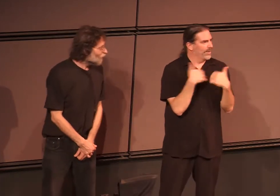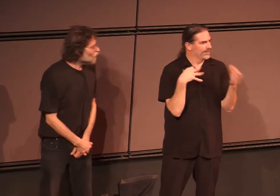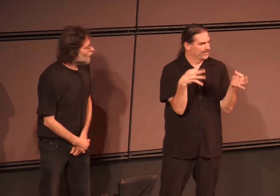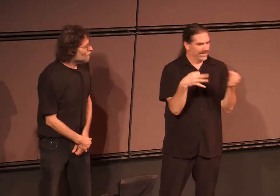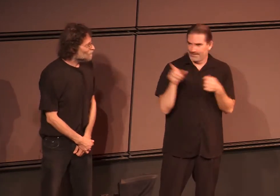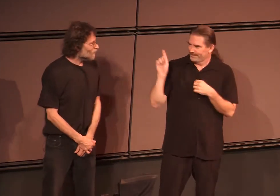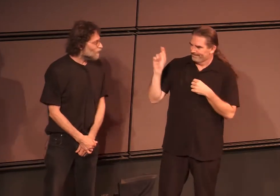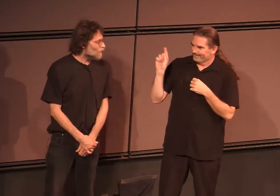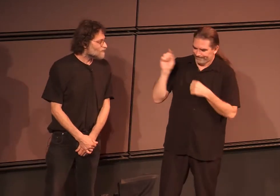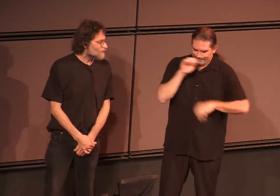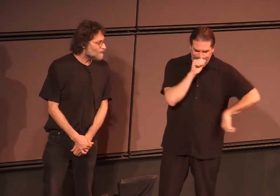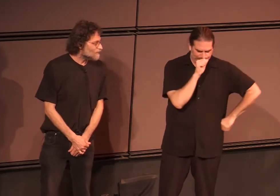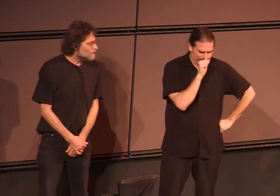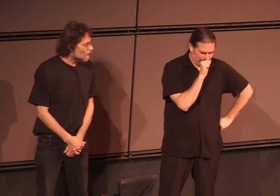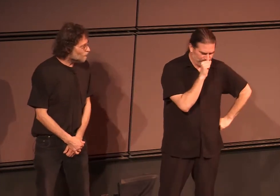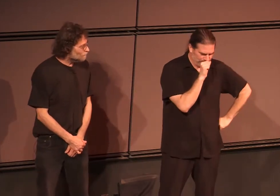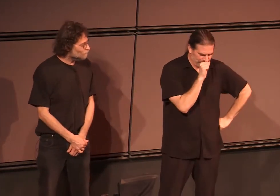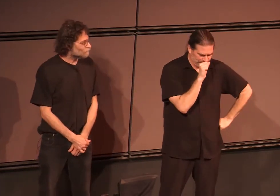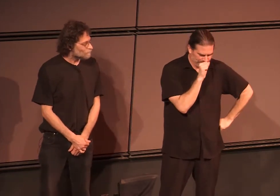Okay, how do I say this?